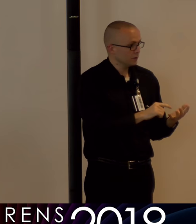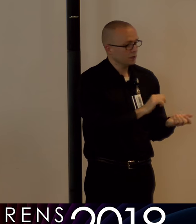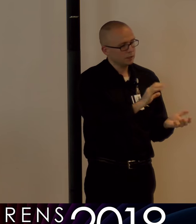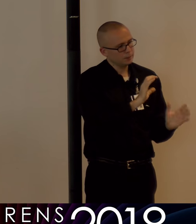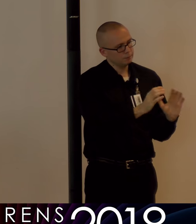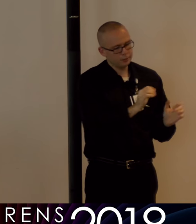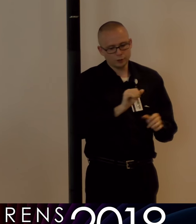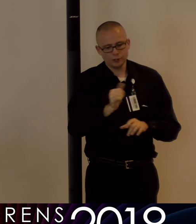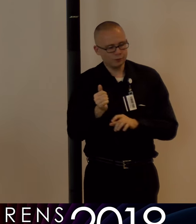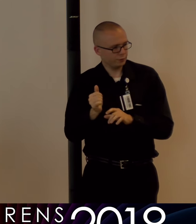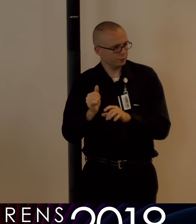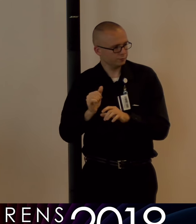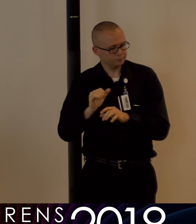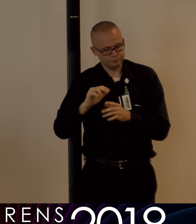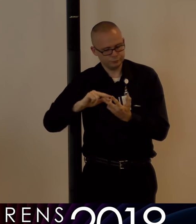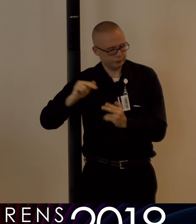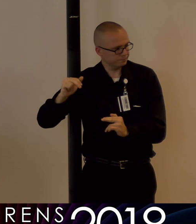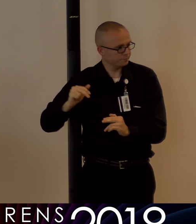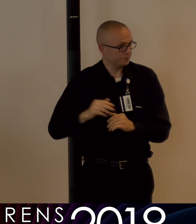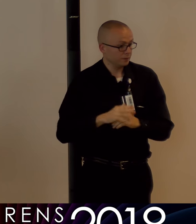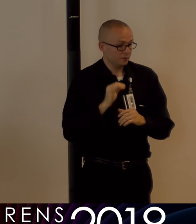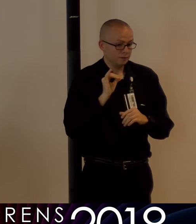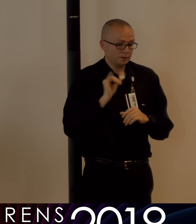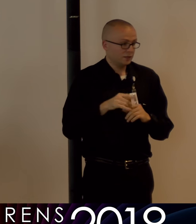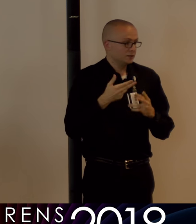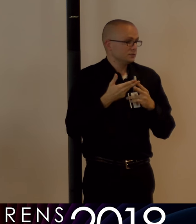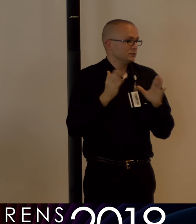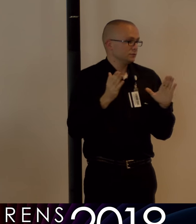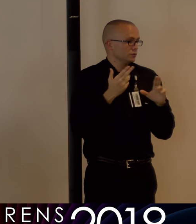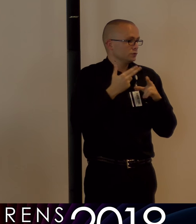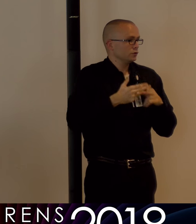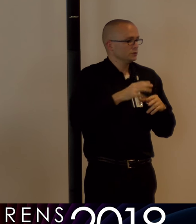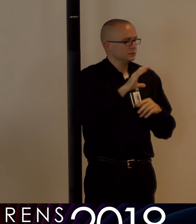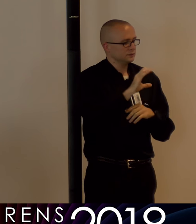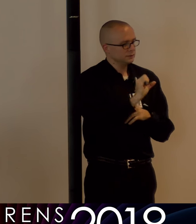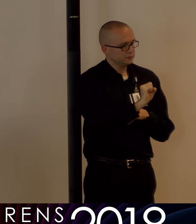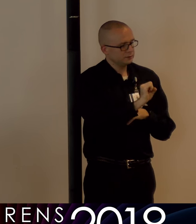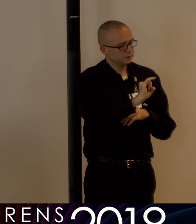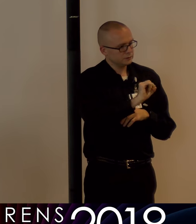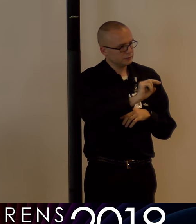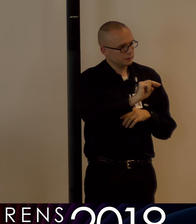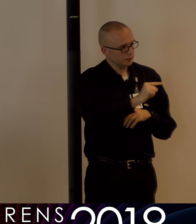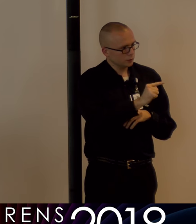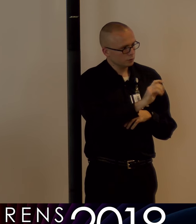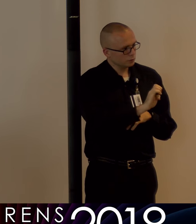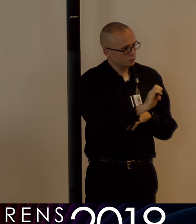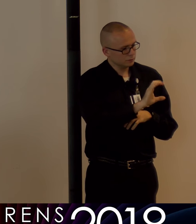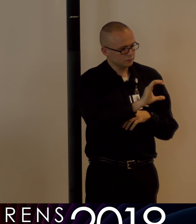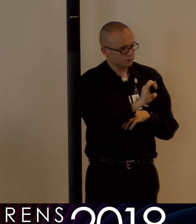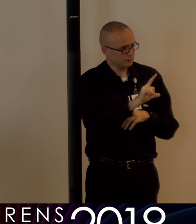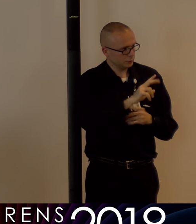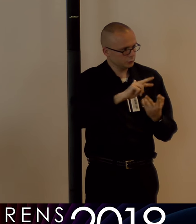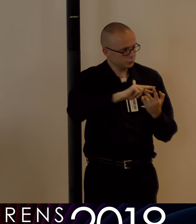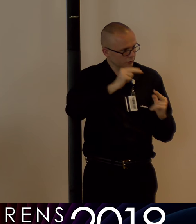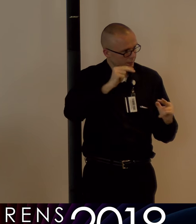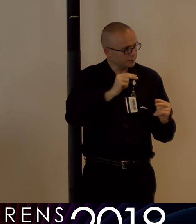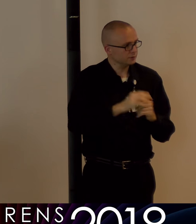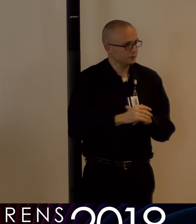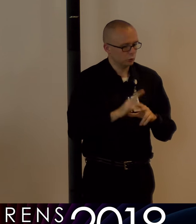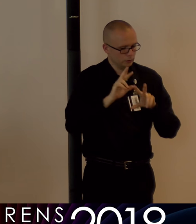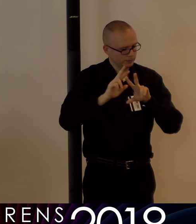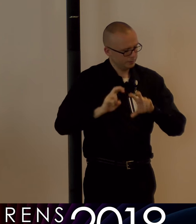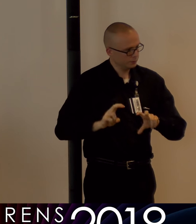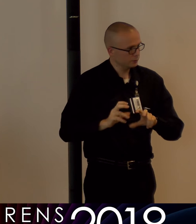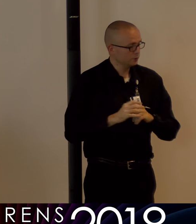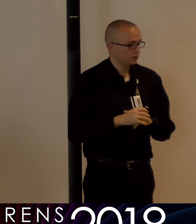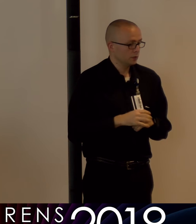another one? And it's opened up an entire field called single cell genetics and single cell analysis. And I was fortunate enough to